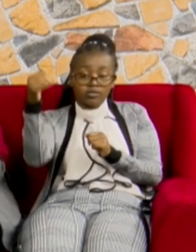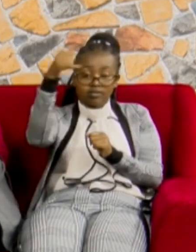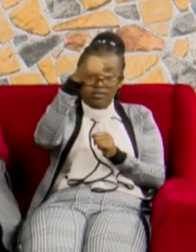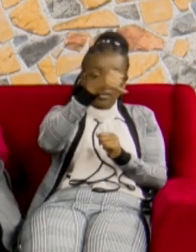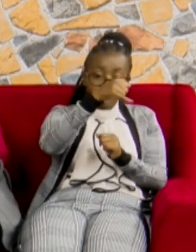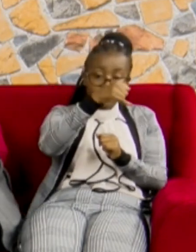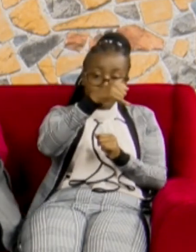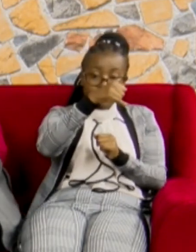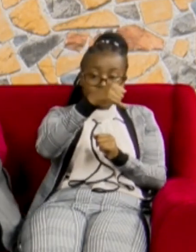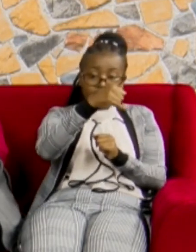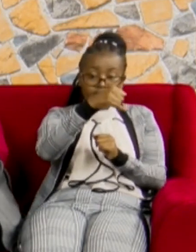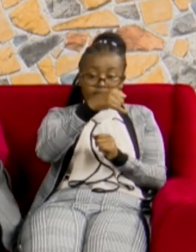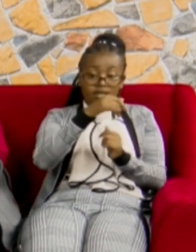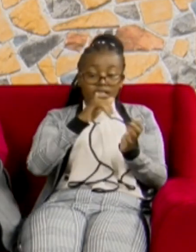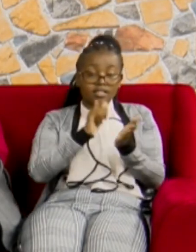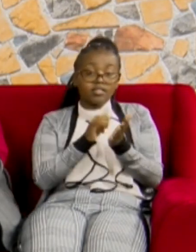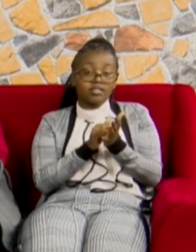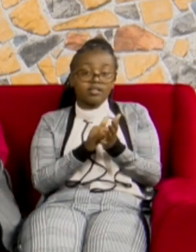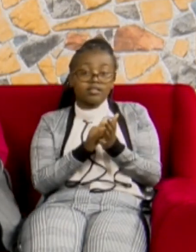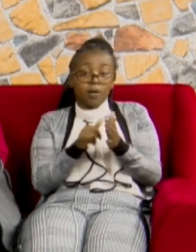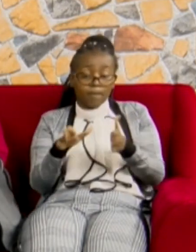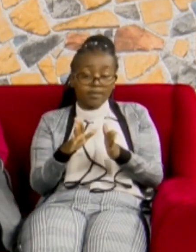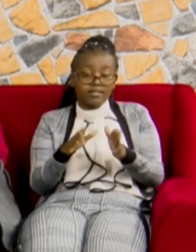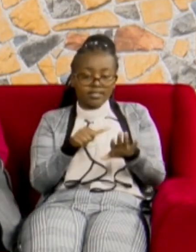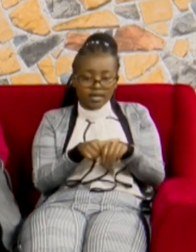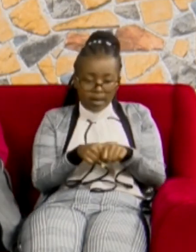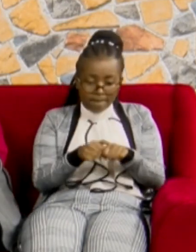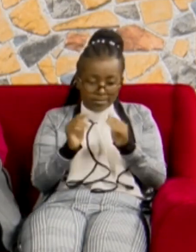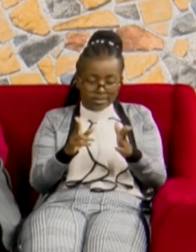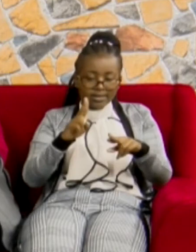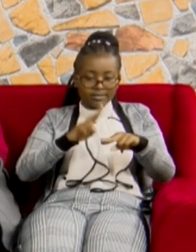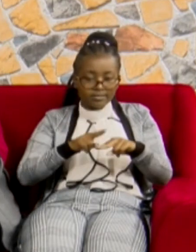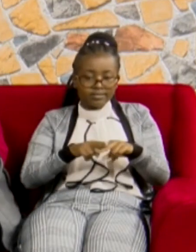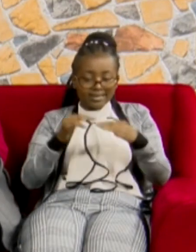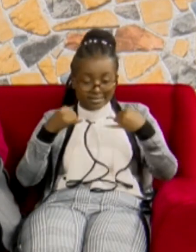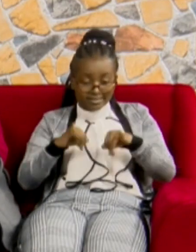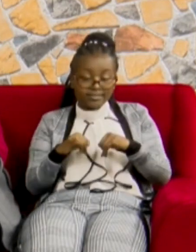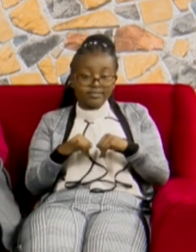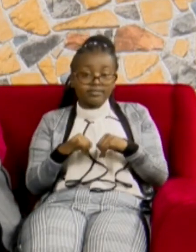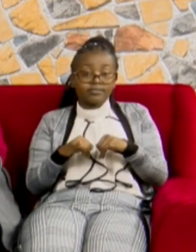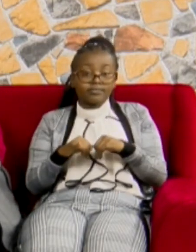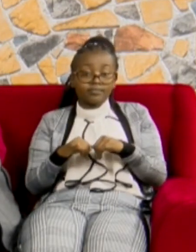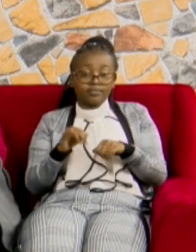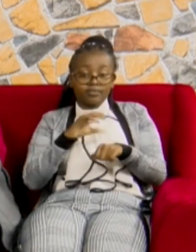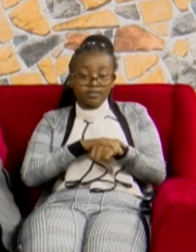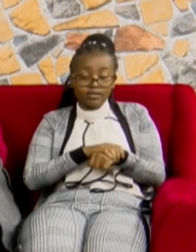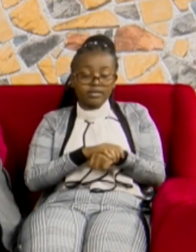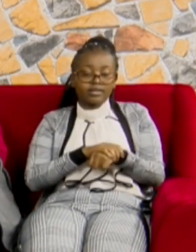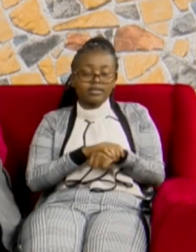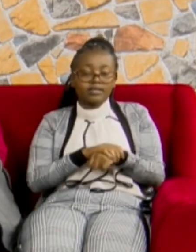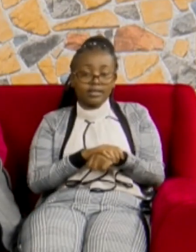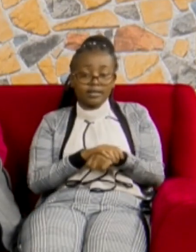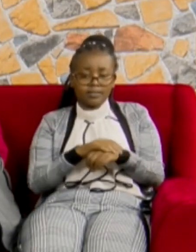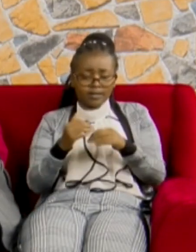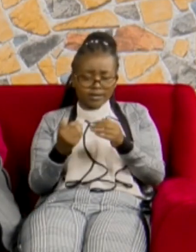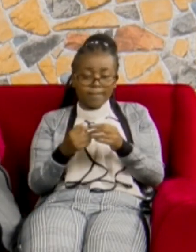art. And so there are ways that the therapist can actually sit down and try and get rid of that sibling rivalry